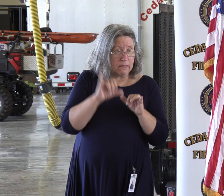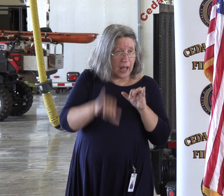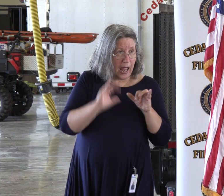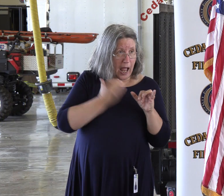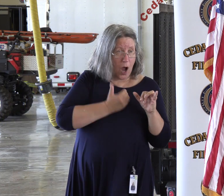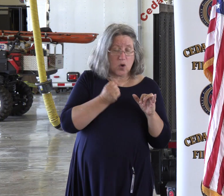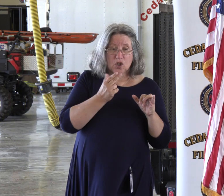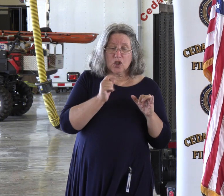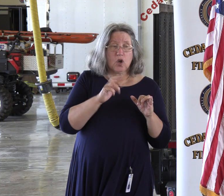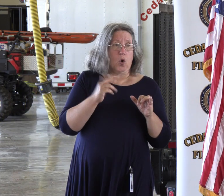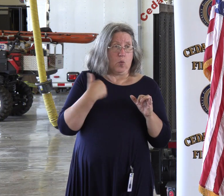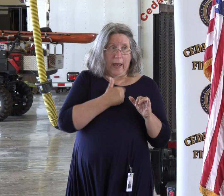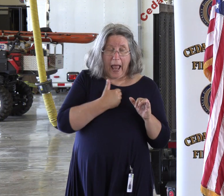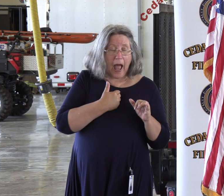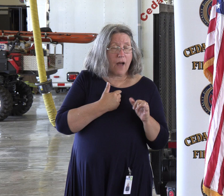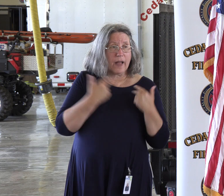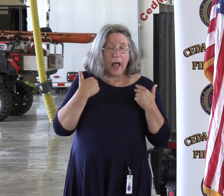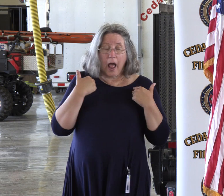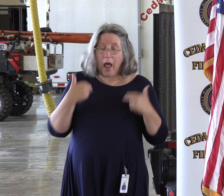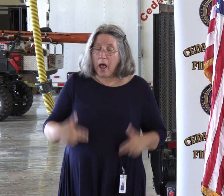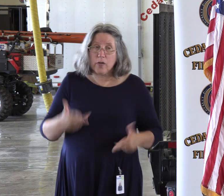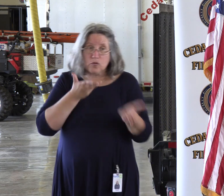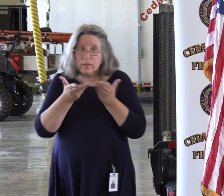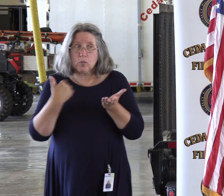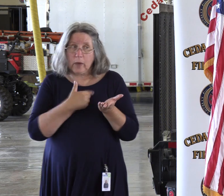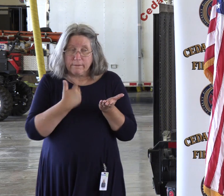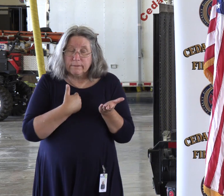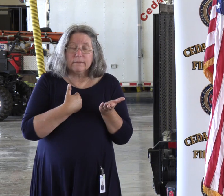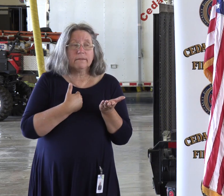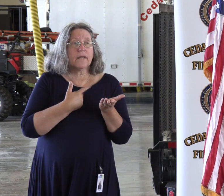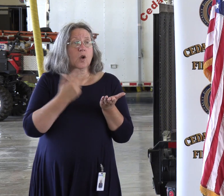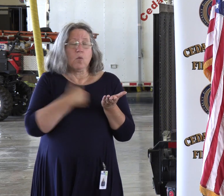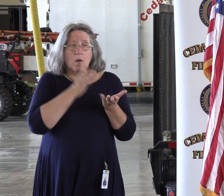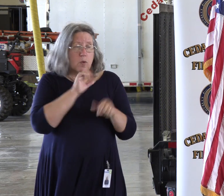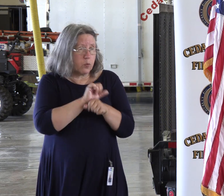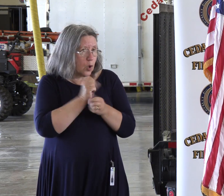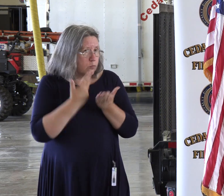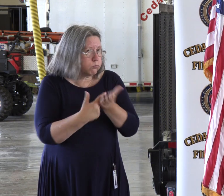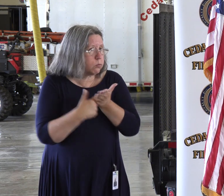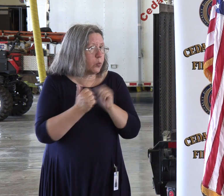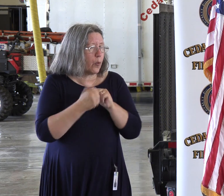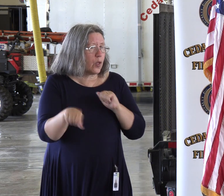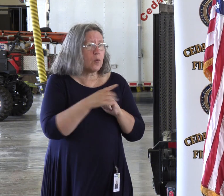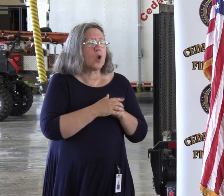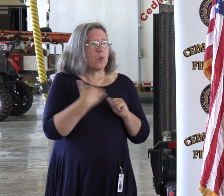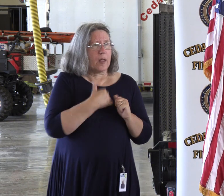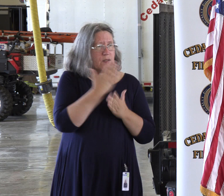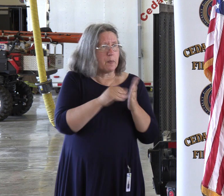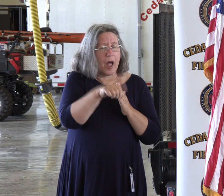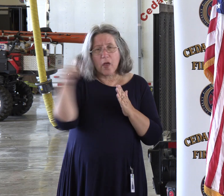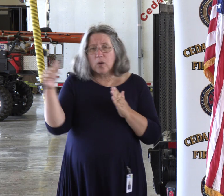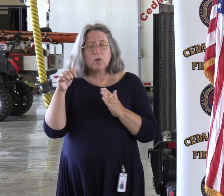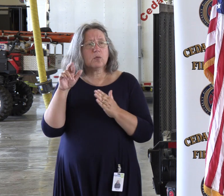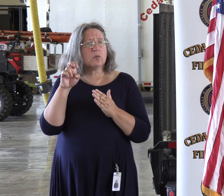health services available there. We'll work with them, and if need to, we have other resources